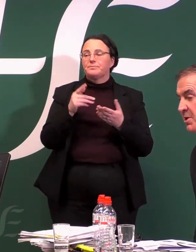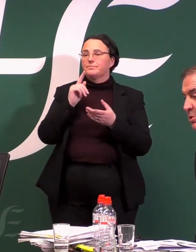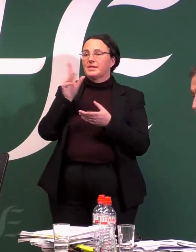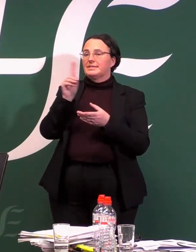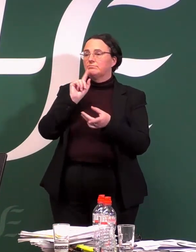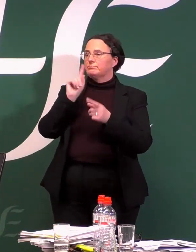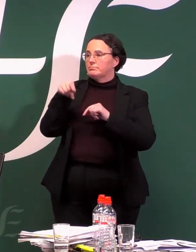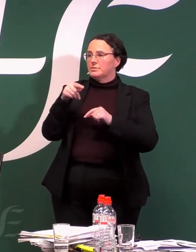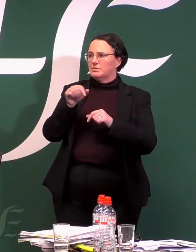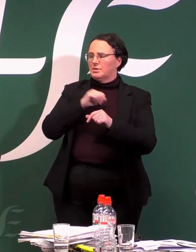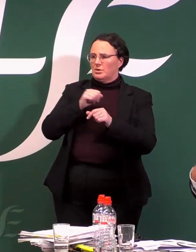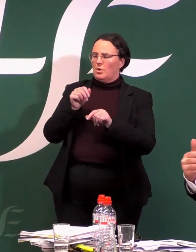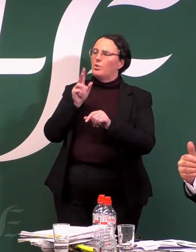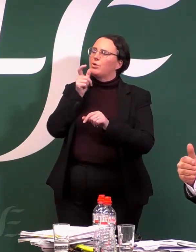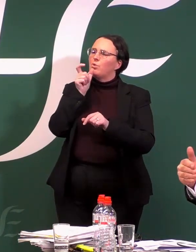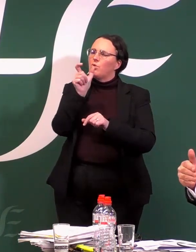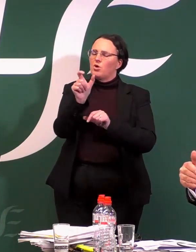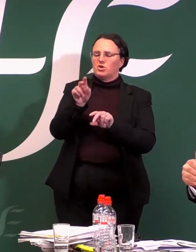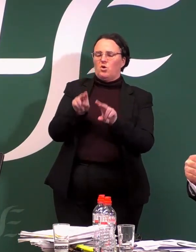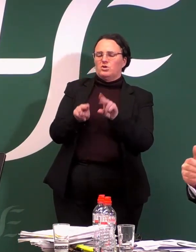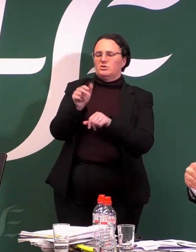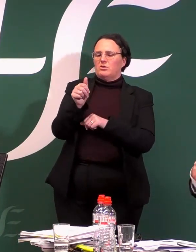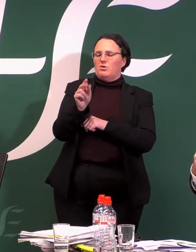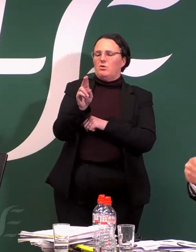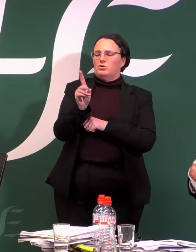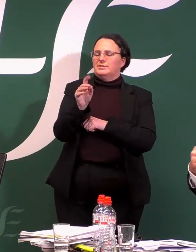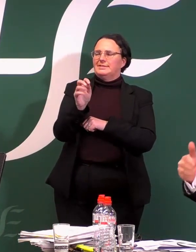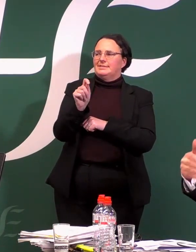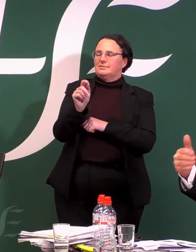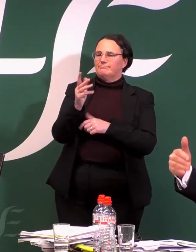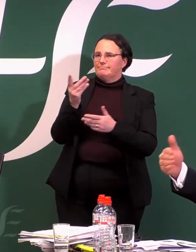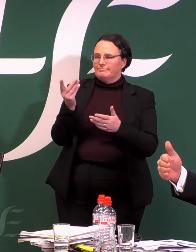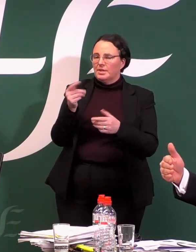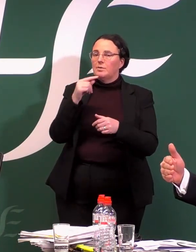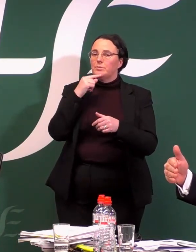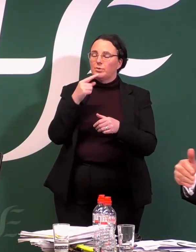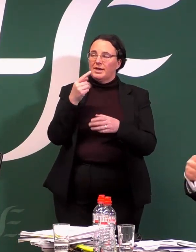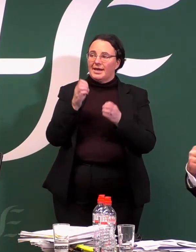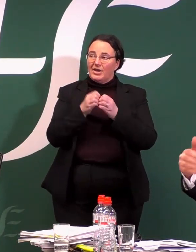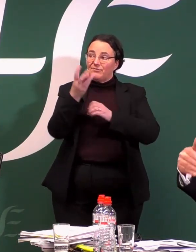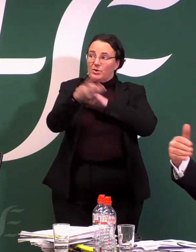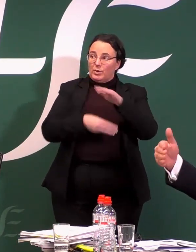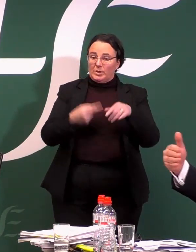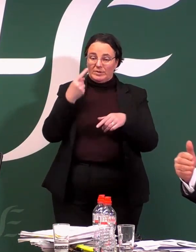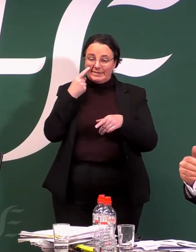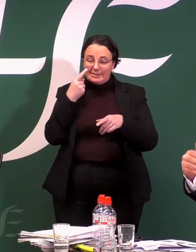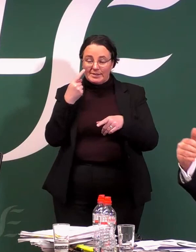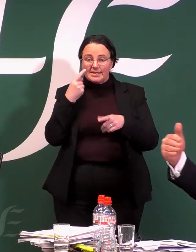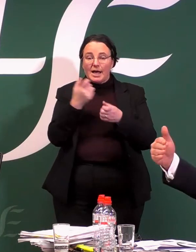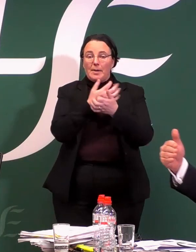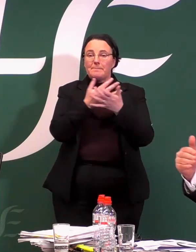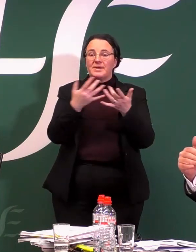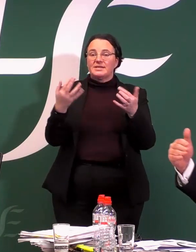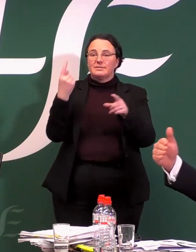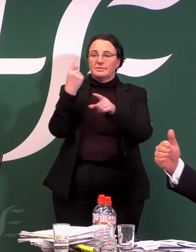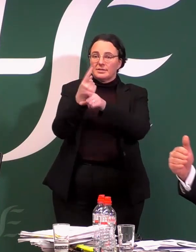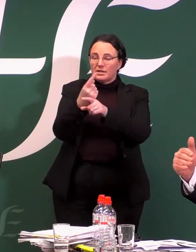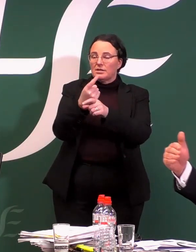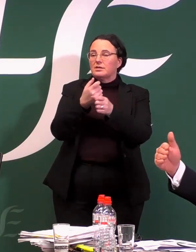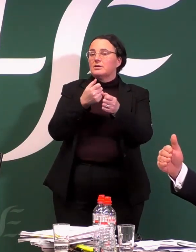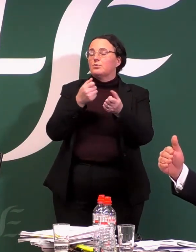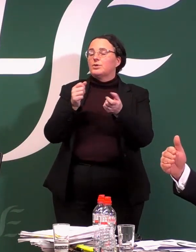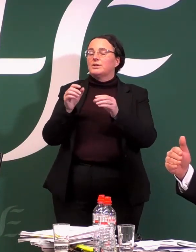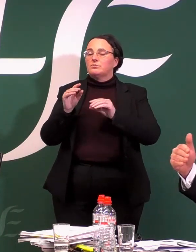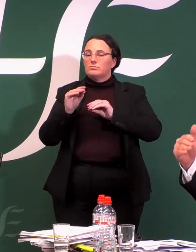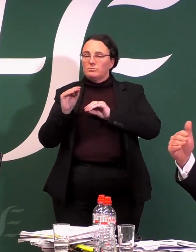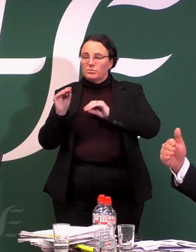not sure where the term audit was used, maybe even used it ourselves, but effectively we look at that every single week. So we know what the supply line is, and we move the vaccines